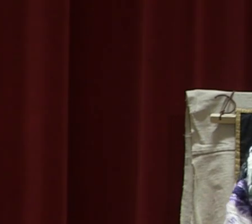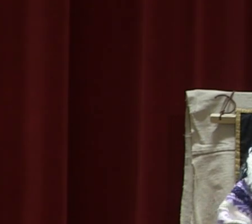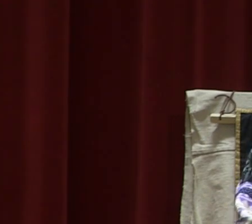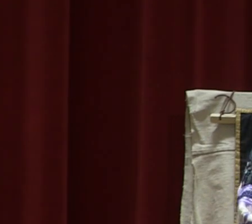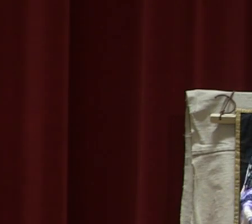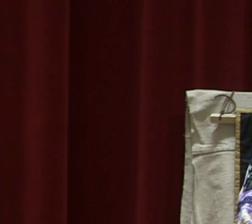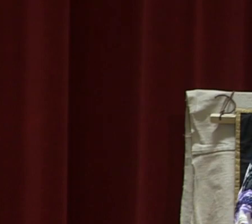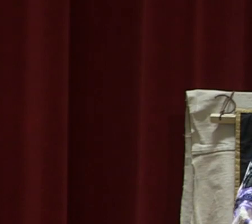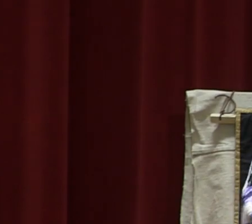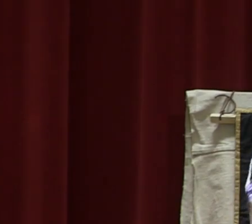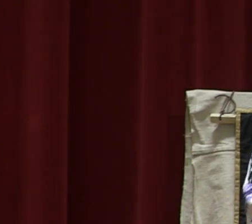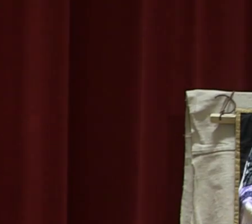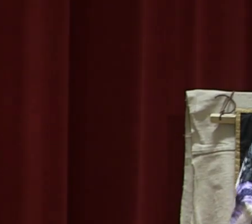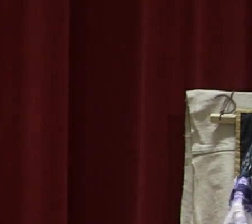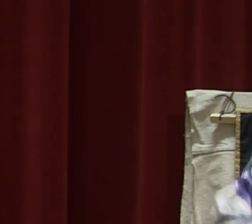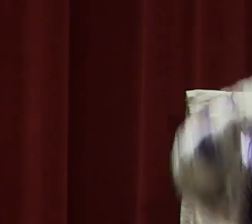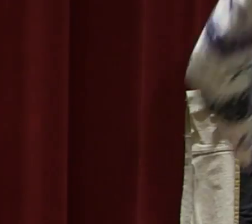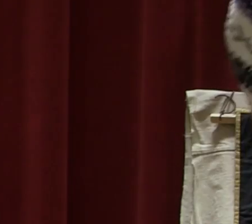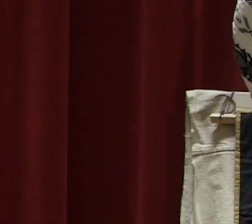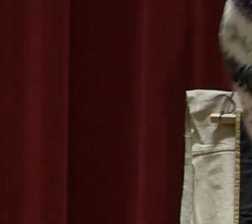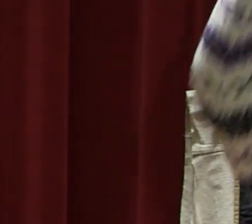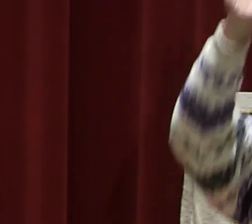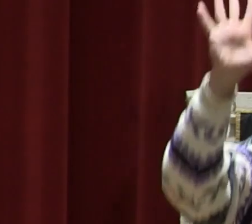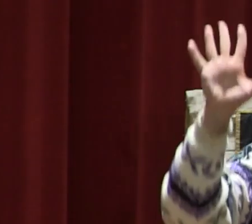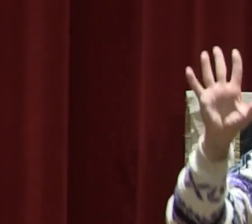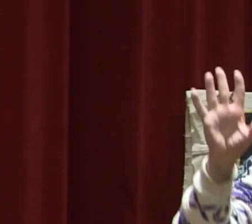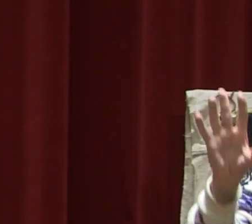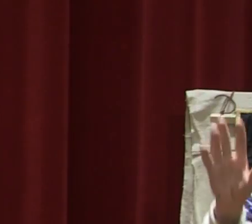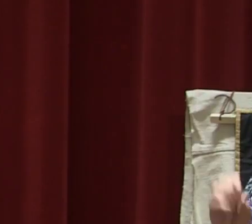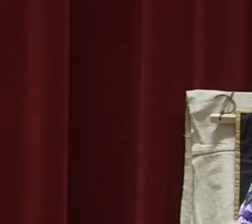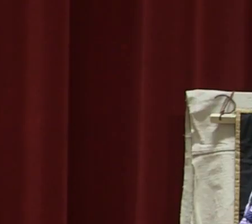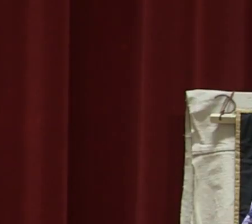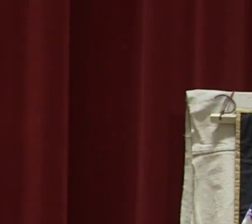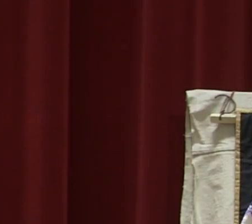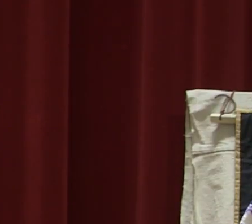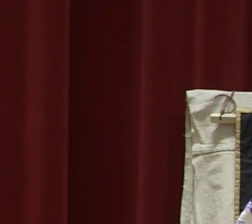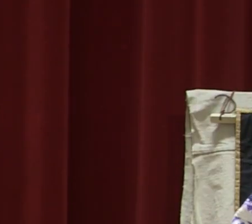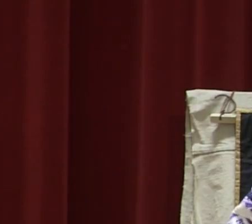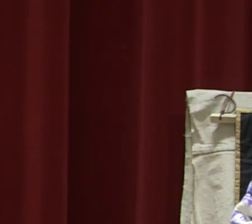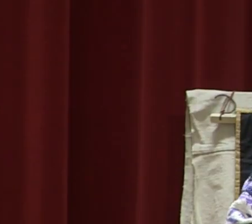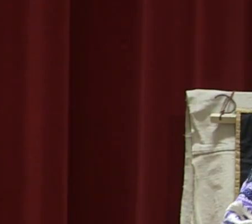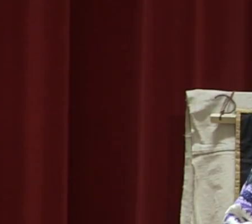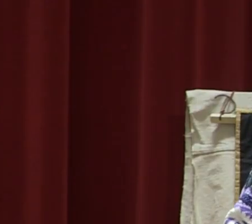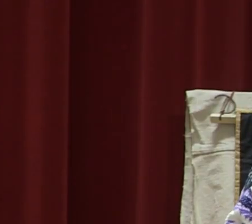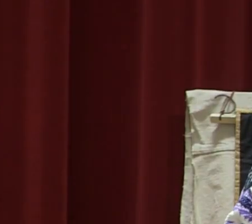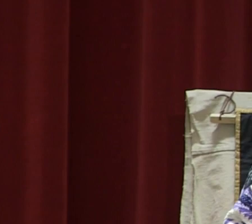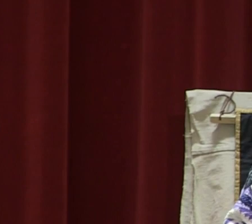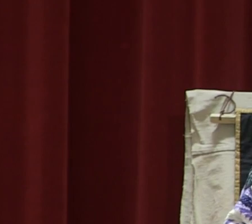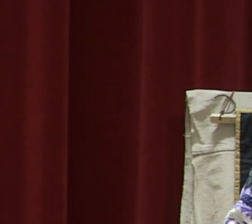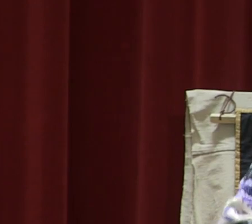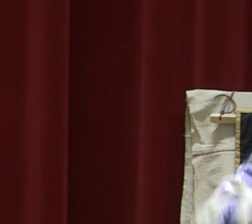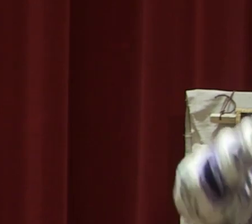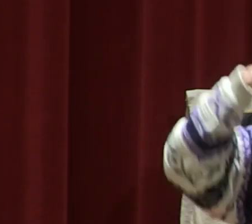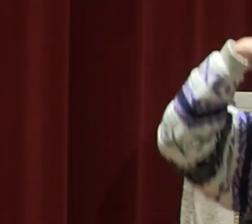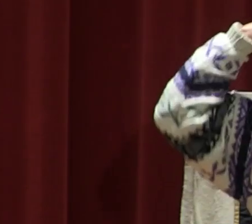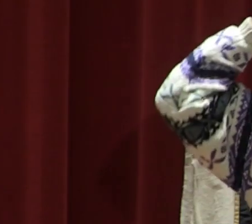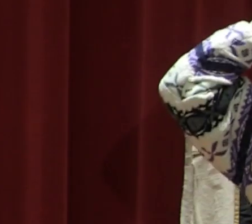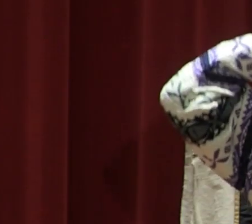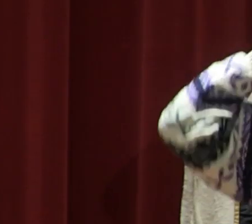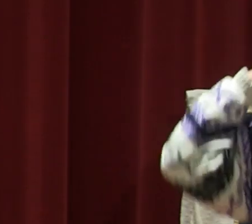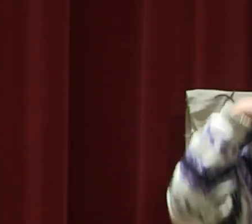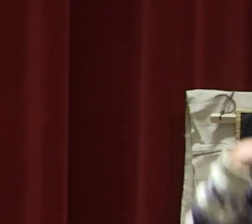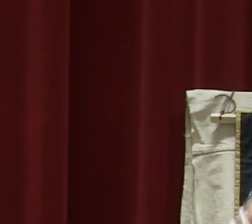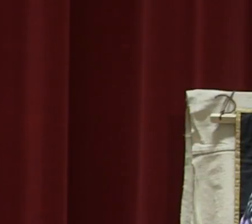over." And he continued to play. And suddenly down the chimney came a figure, the body of a man, dressed